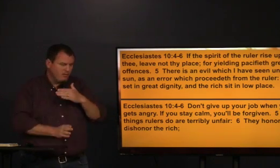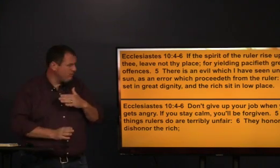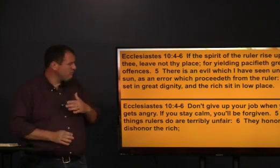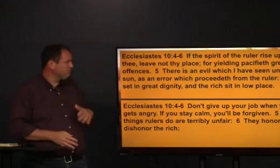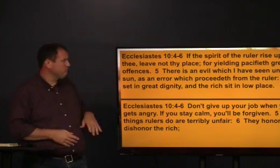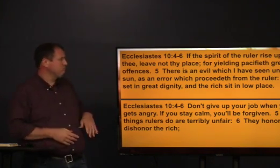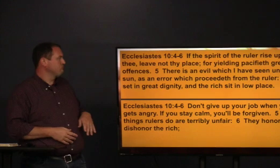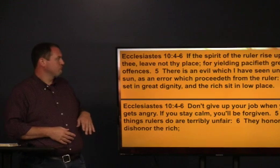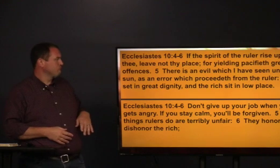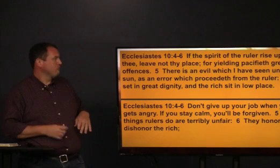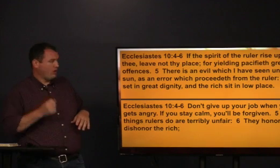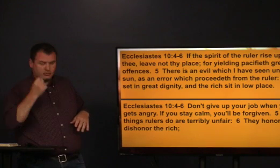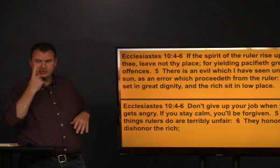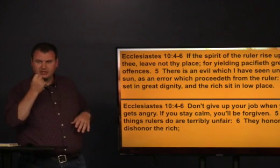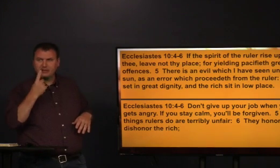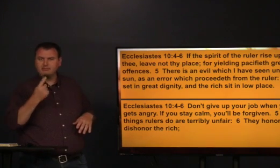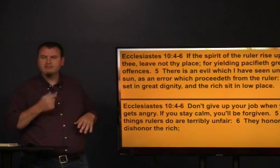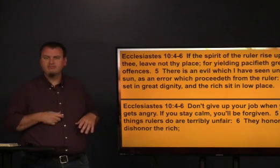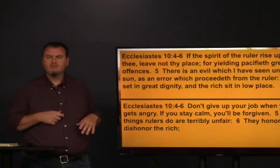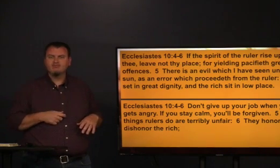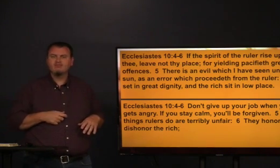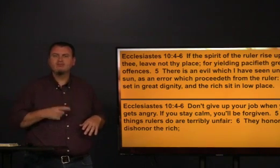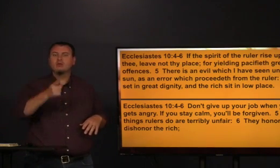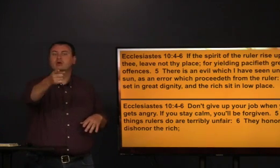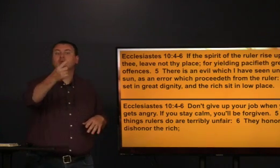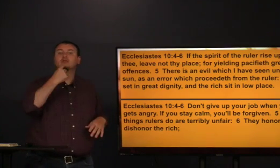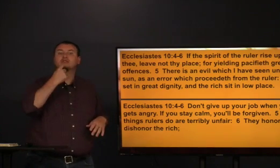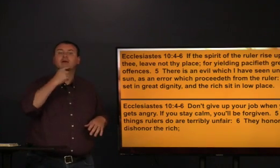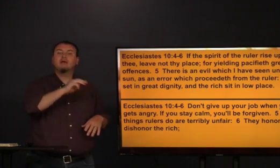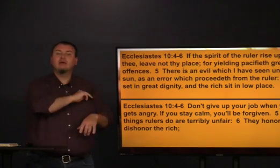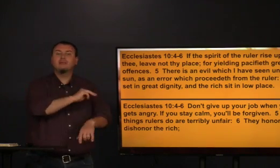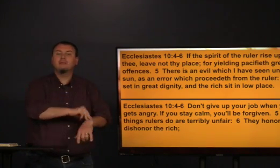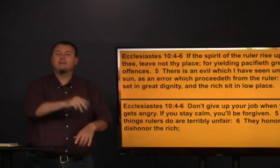Humble. Understand? Would you say, Marion?